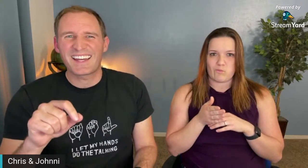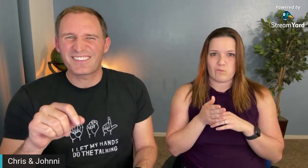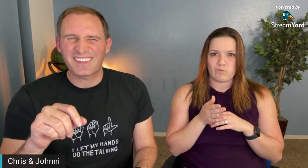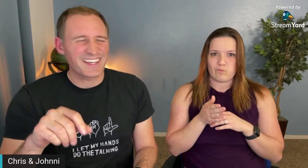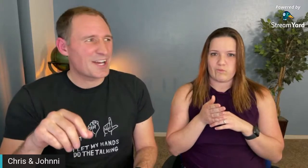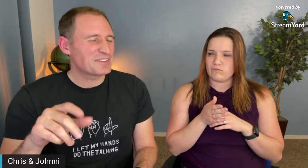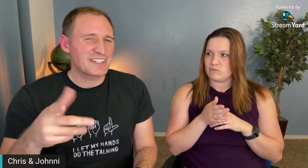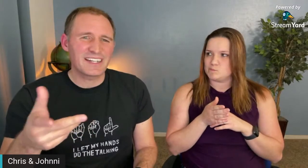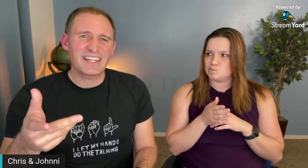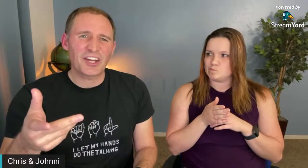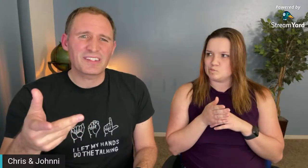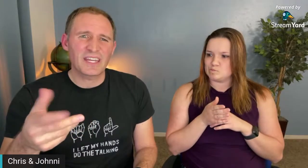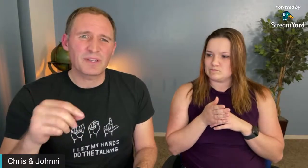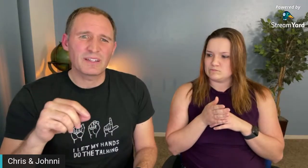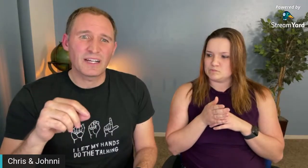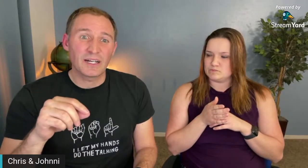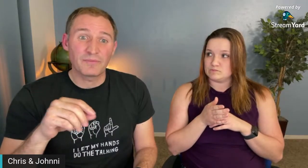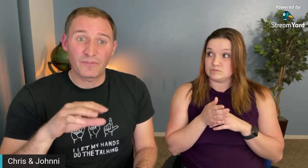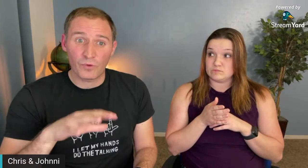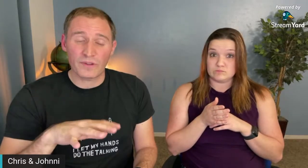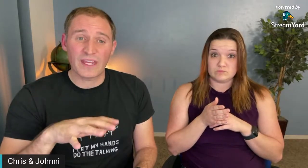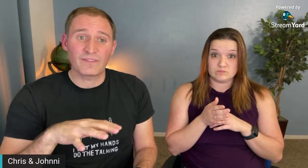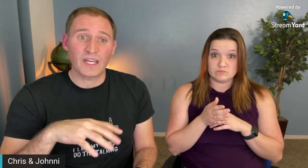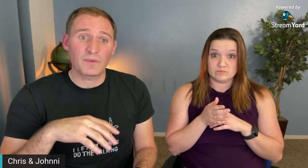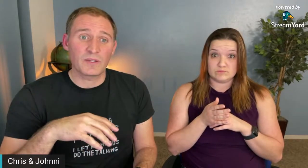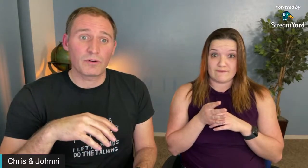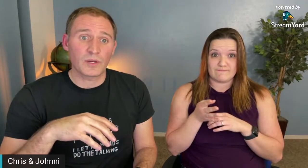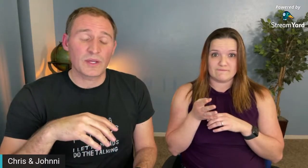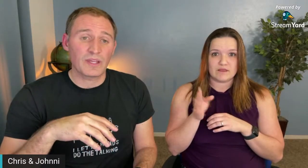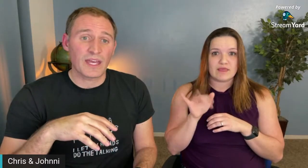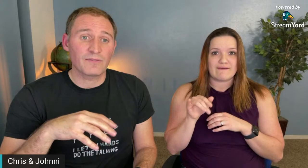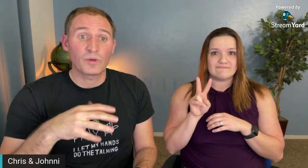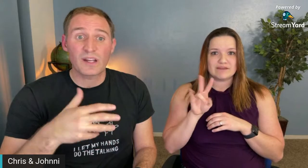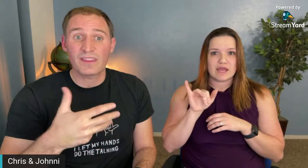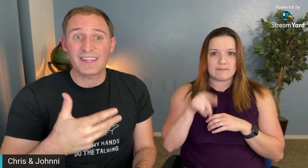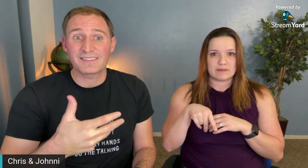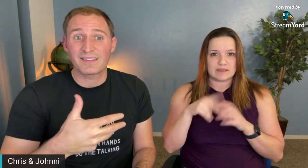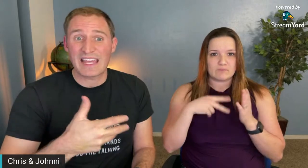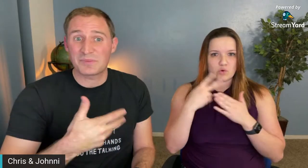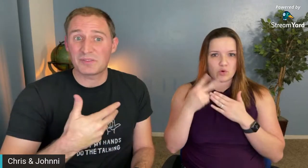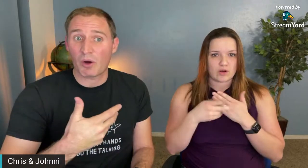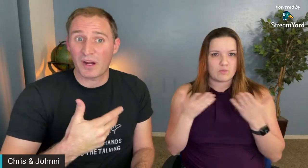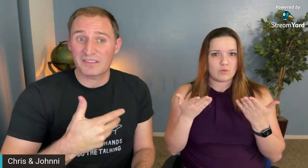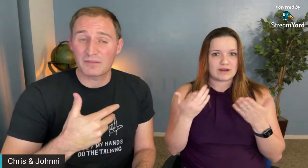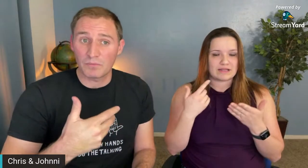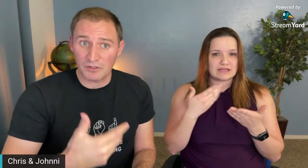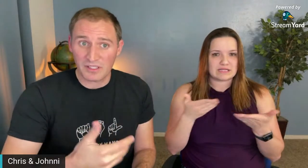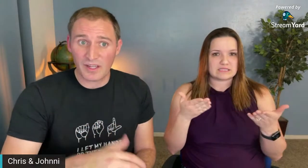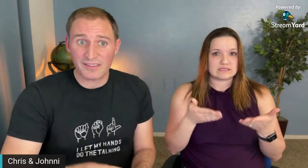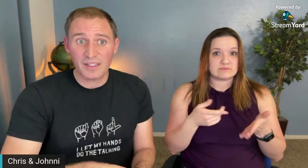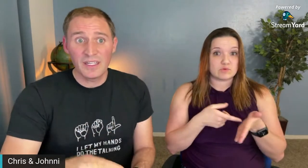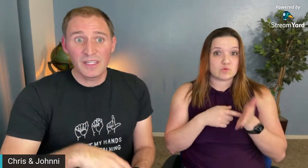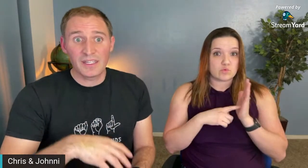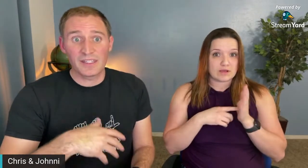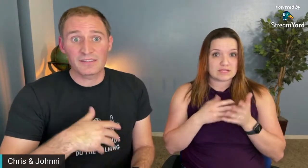I wasn't going to announce it yet, but for that VIP program that we have, one of the things that has been requested most of us is